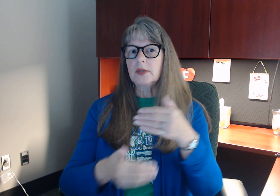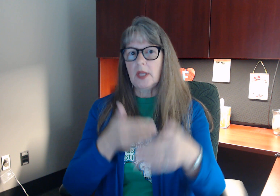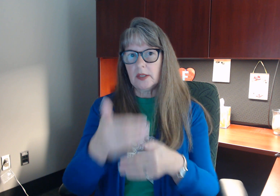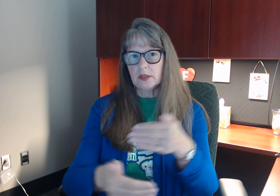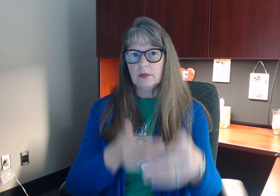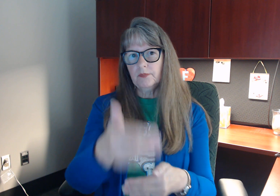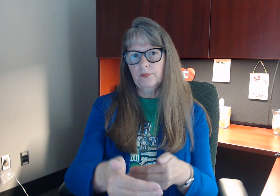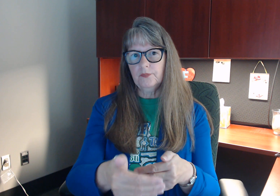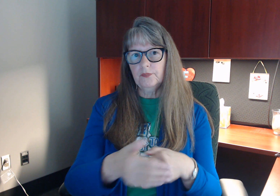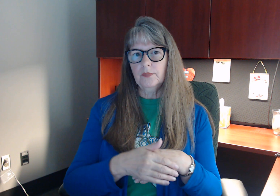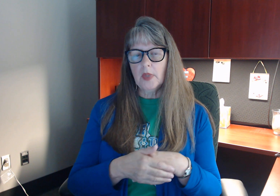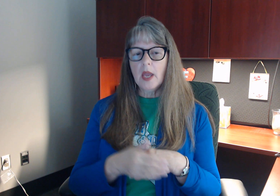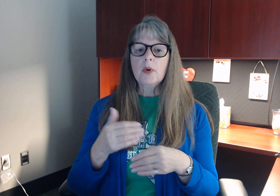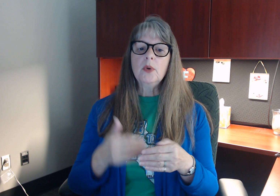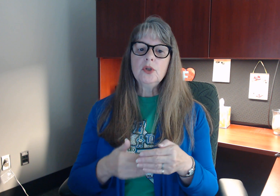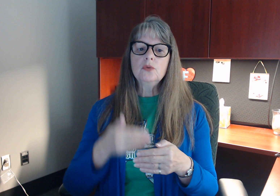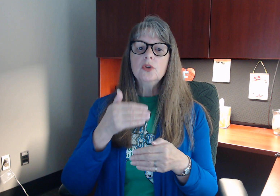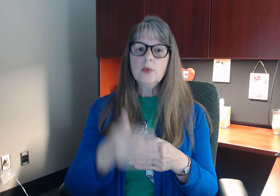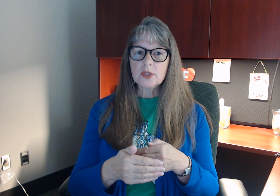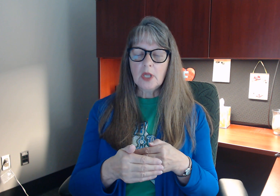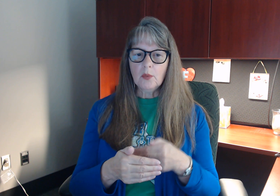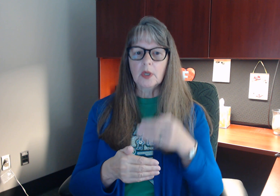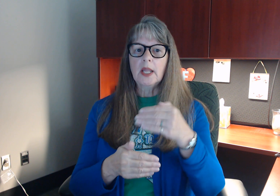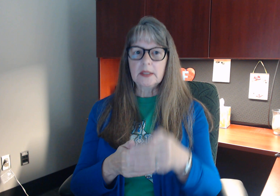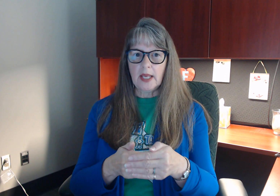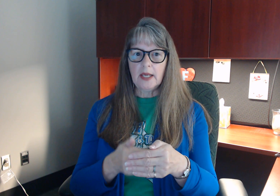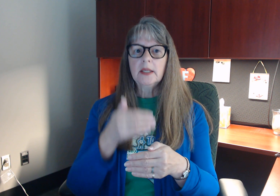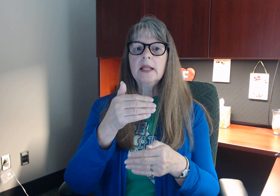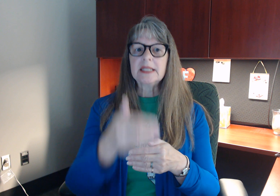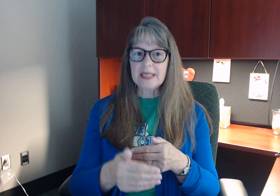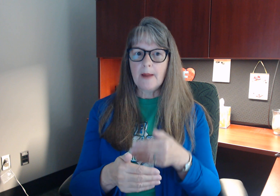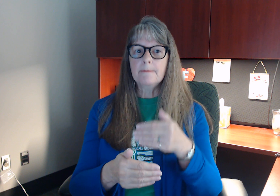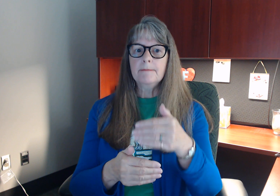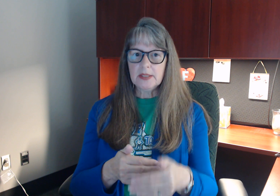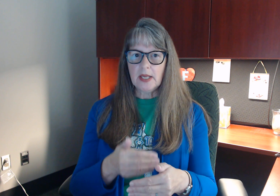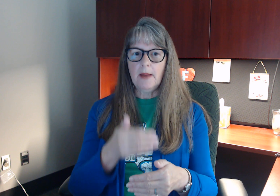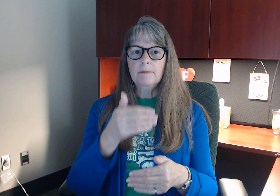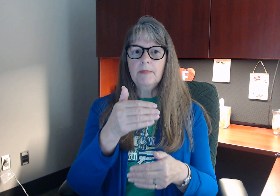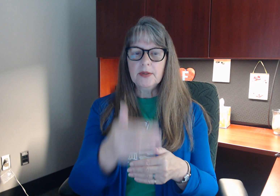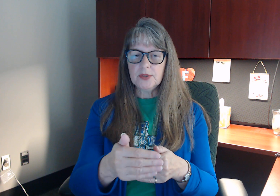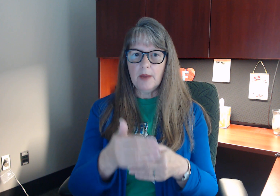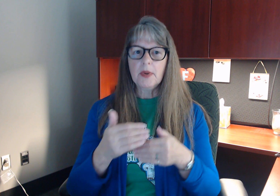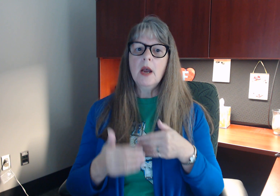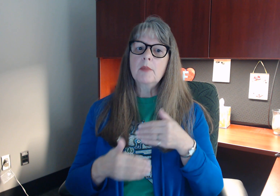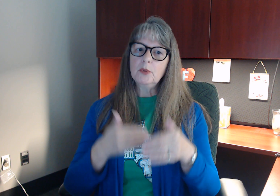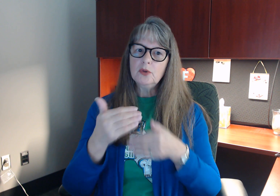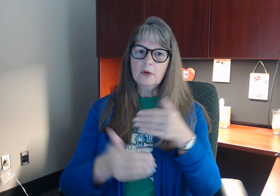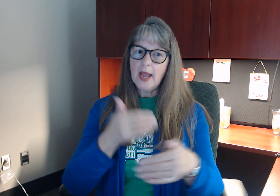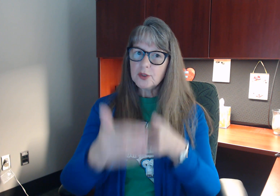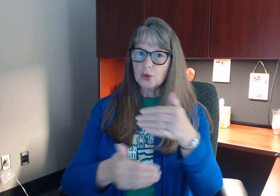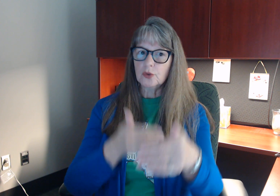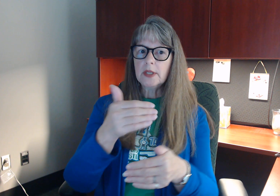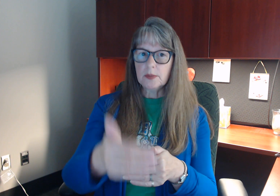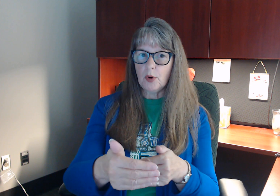process. But when you do it slower like that, it's step by step by step. But when you do it faster, it's a